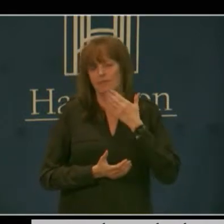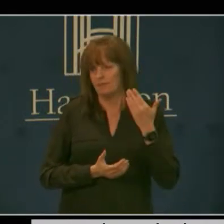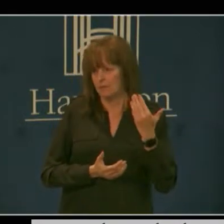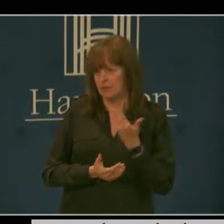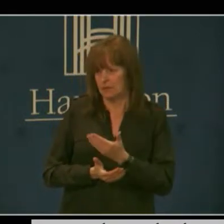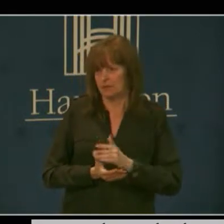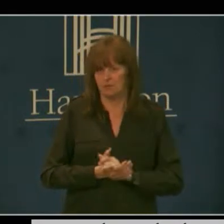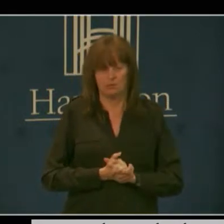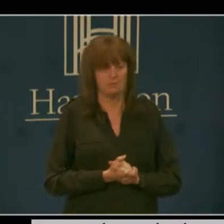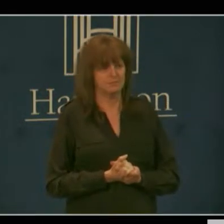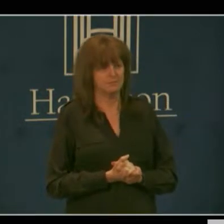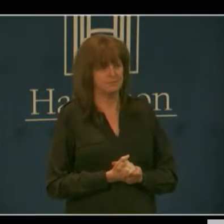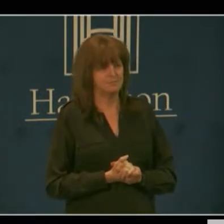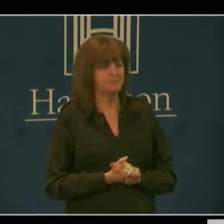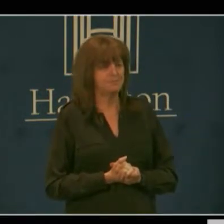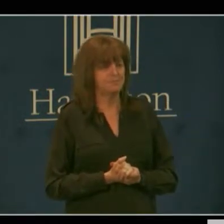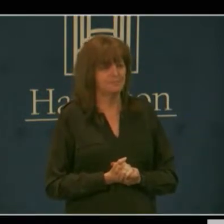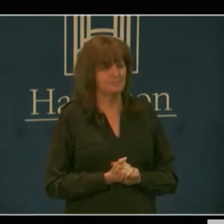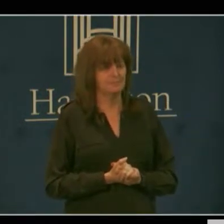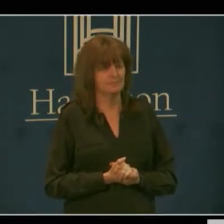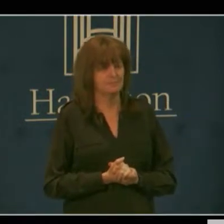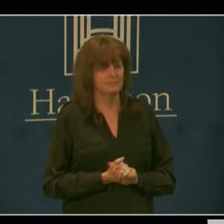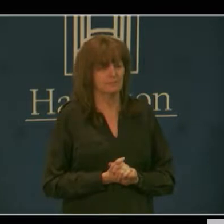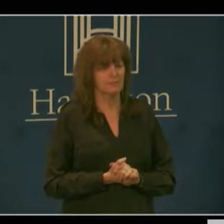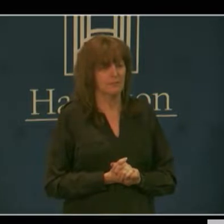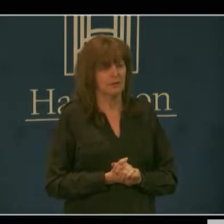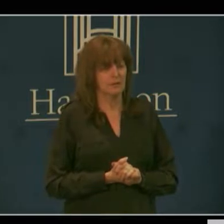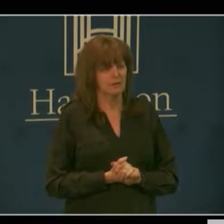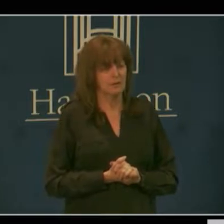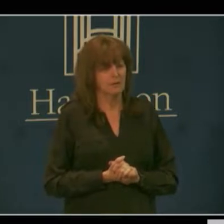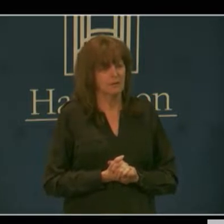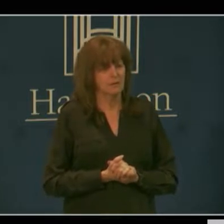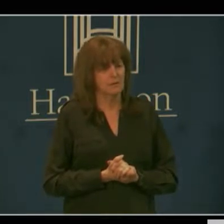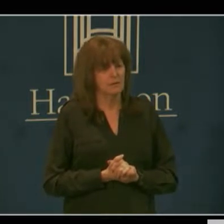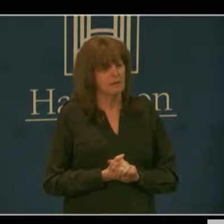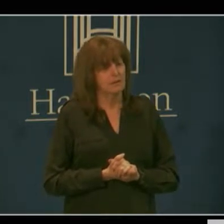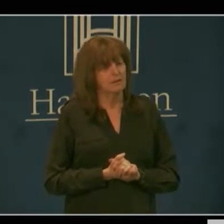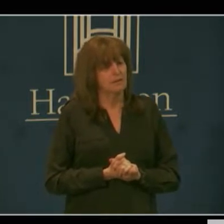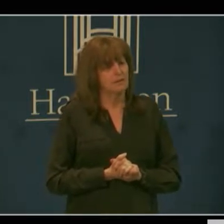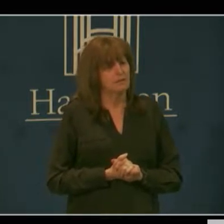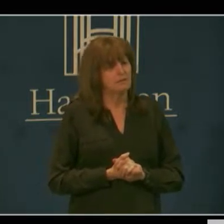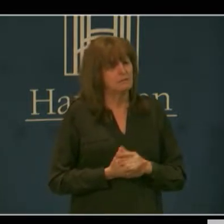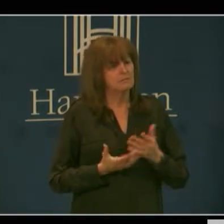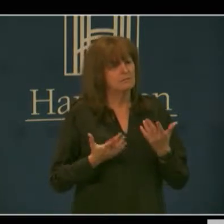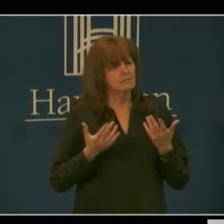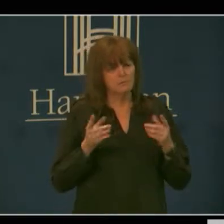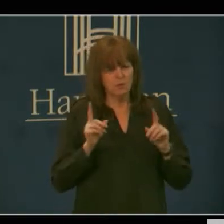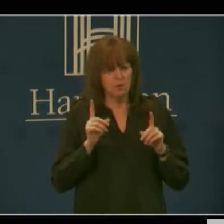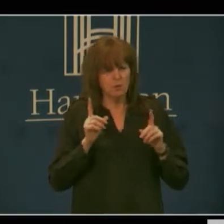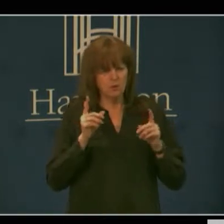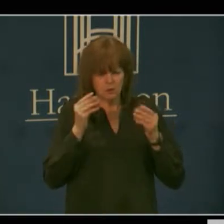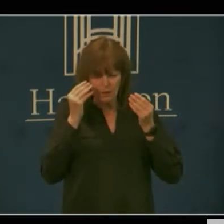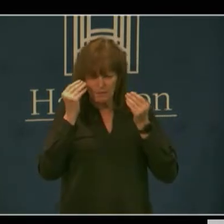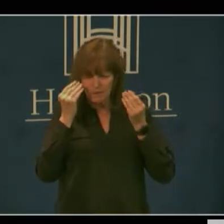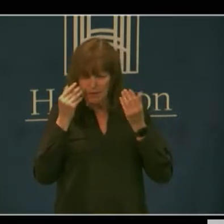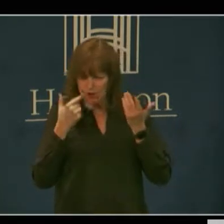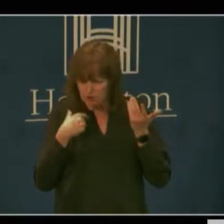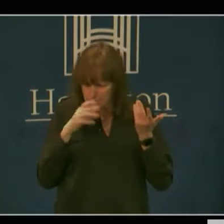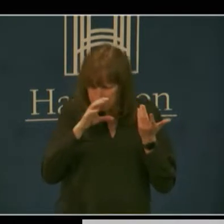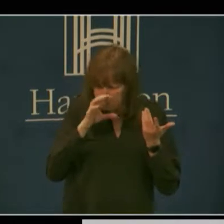to repeat where you can find out regarding the updates on cases. You can go to